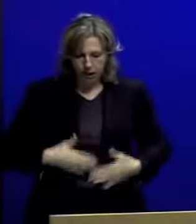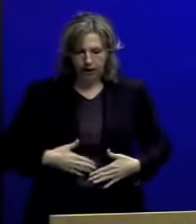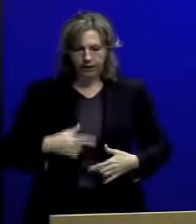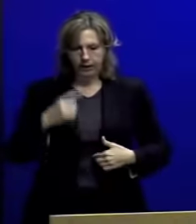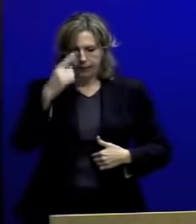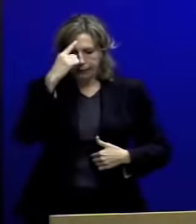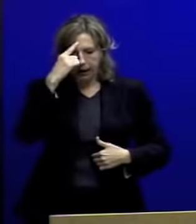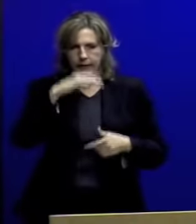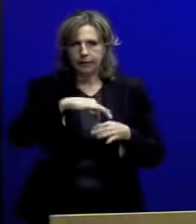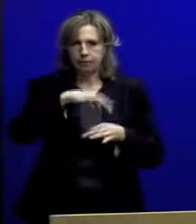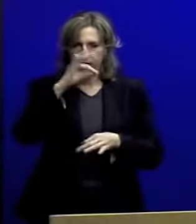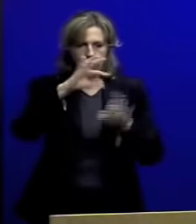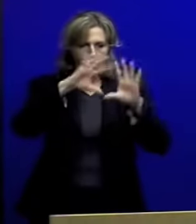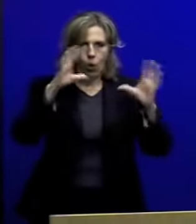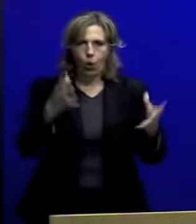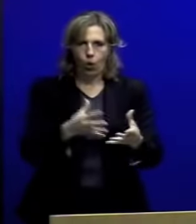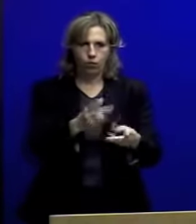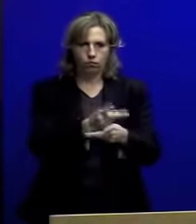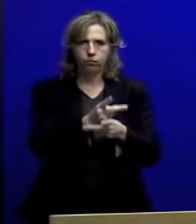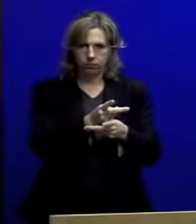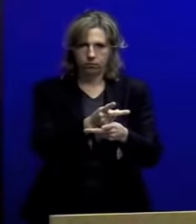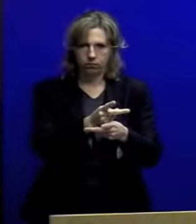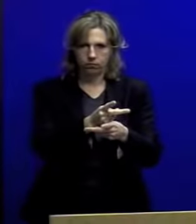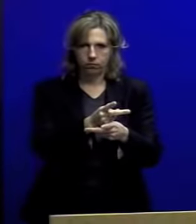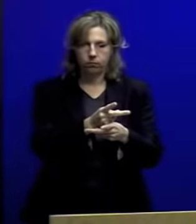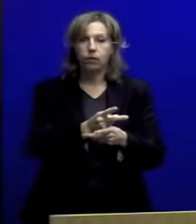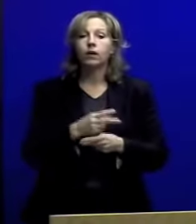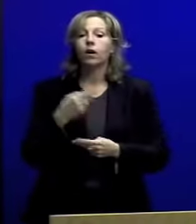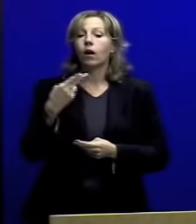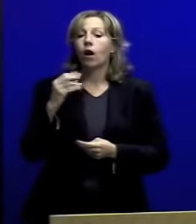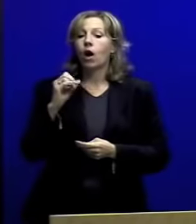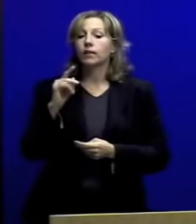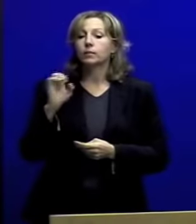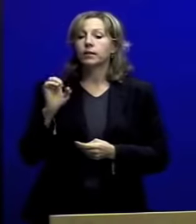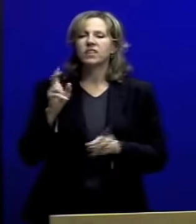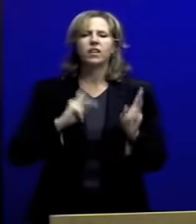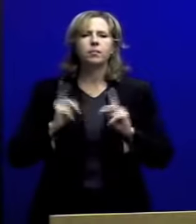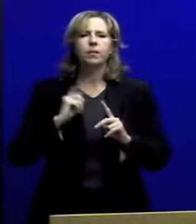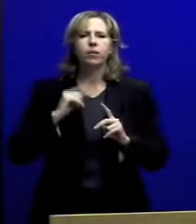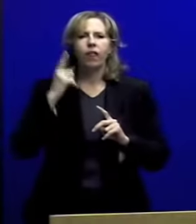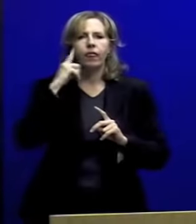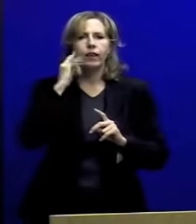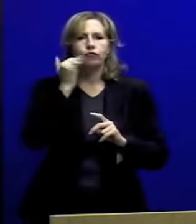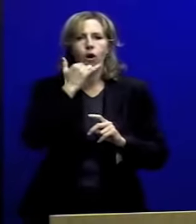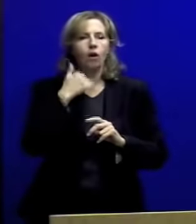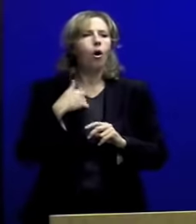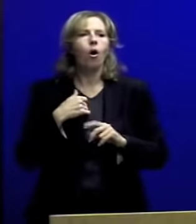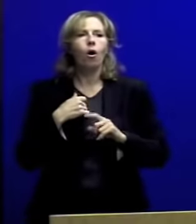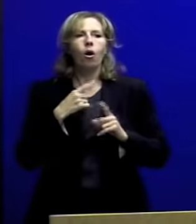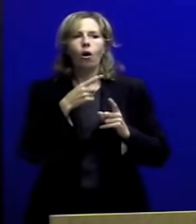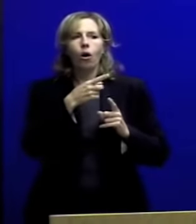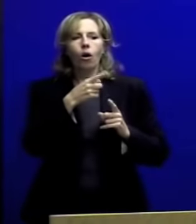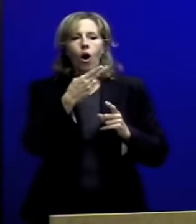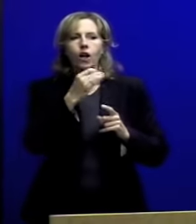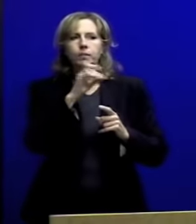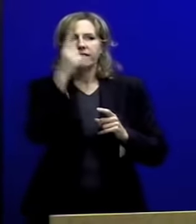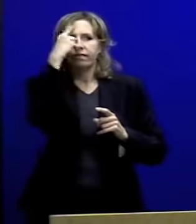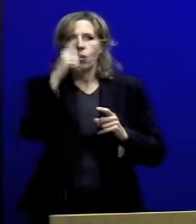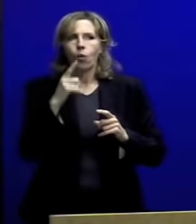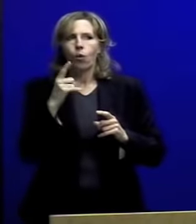The commonest myth about hospice care is that it's a place to go to die.